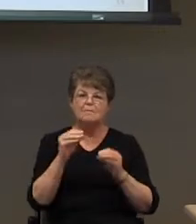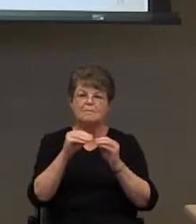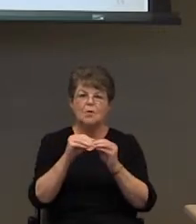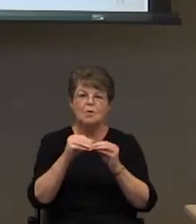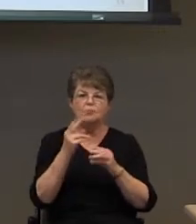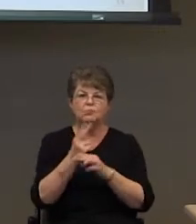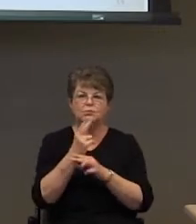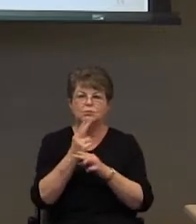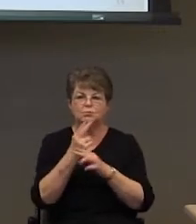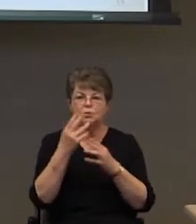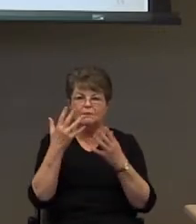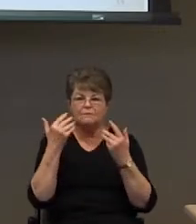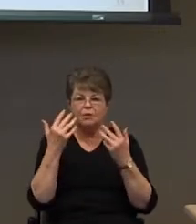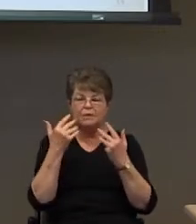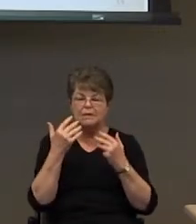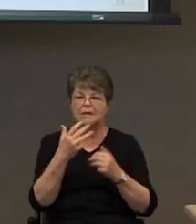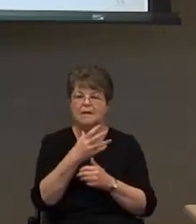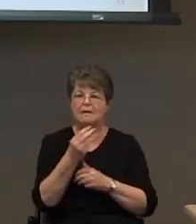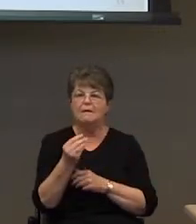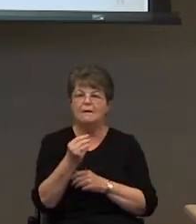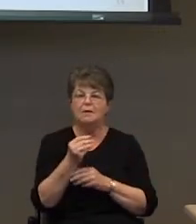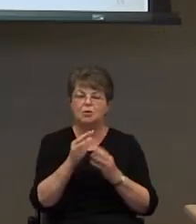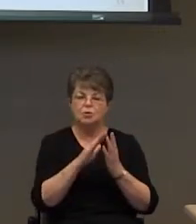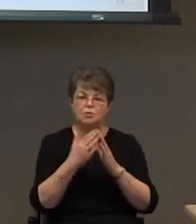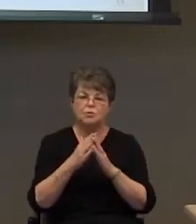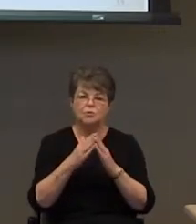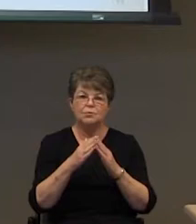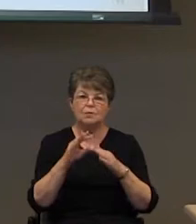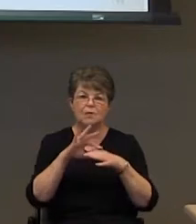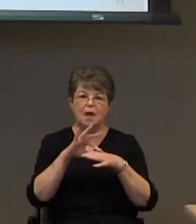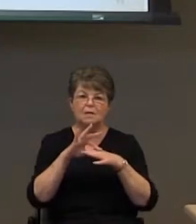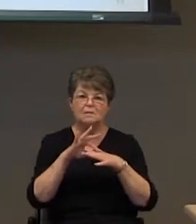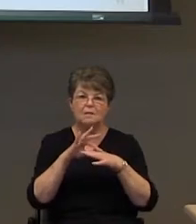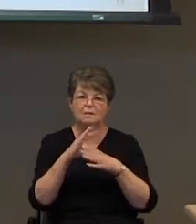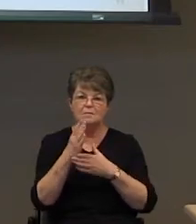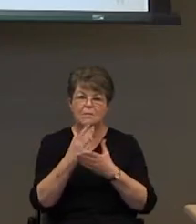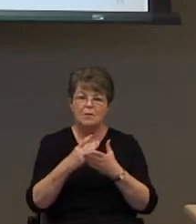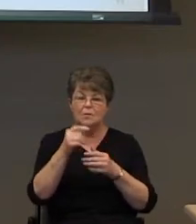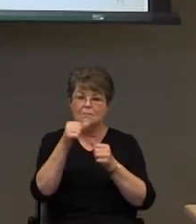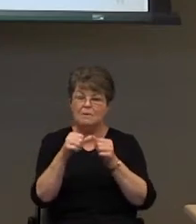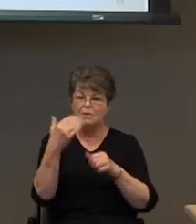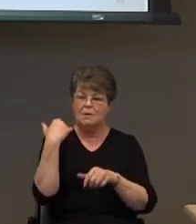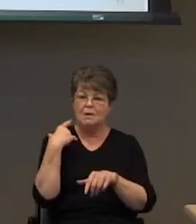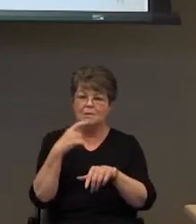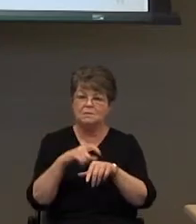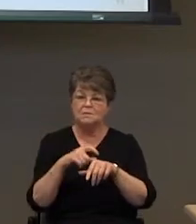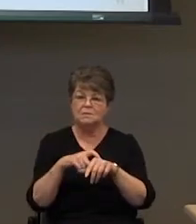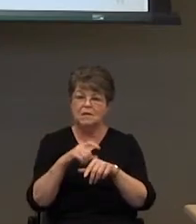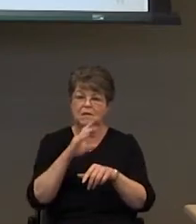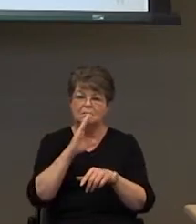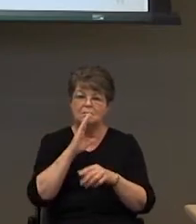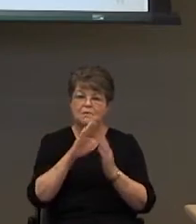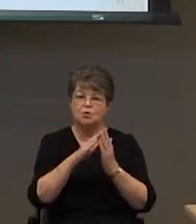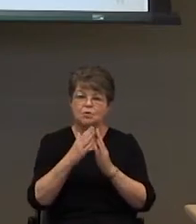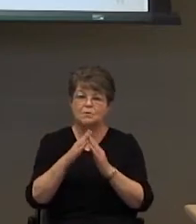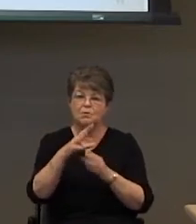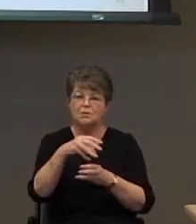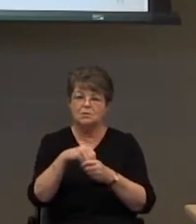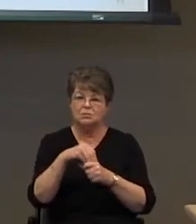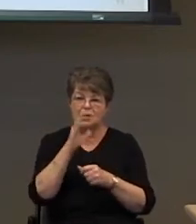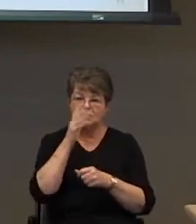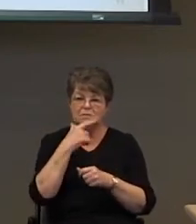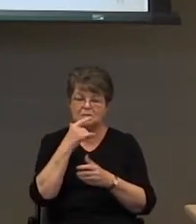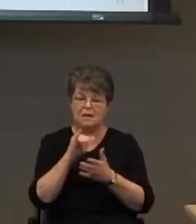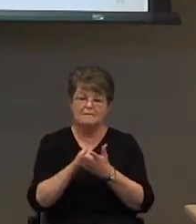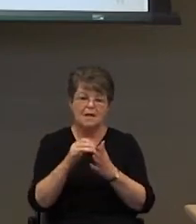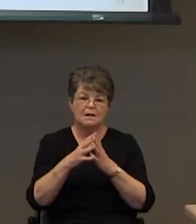user-friendly. One thing I will say is the community content section, if you remember from the last time I talked about community engagement, and I'm going to say that a lot,